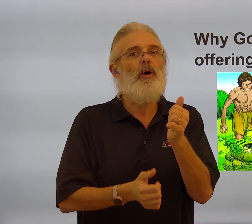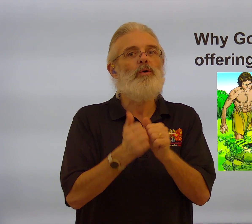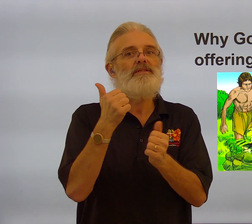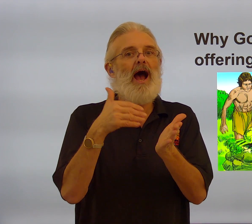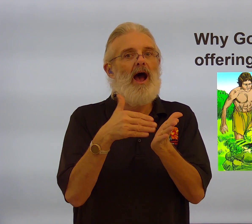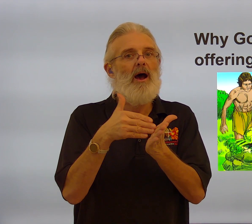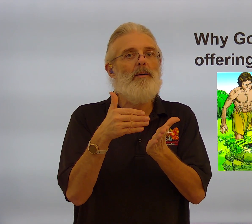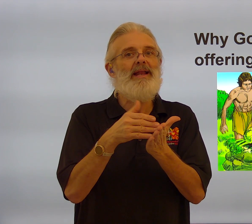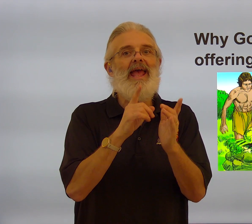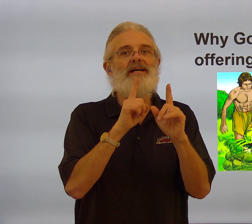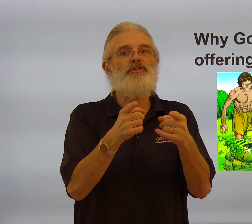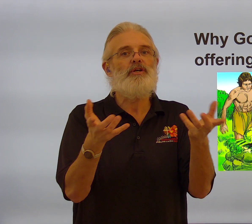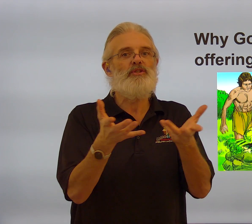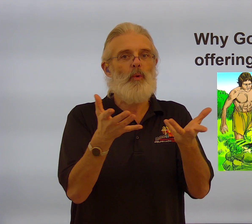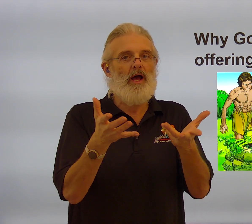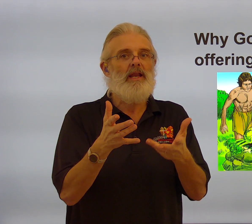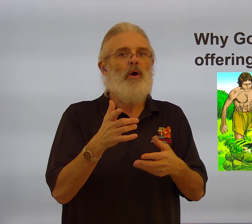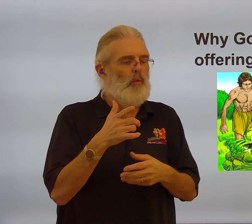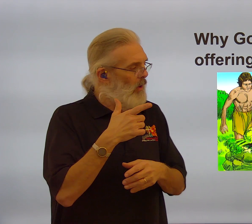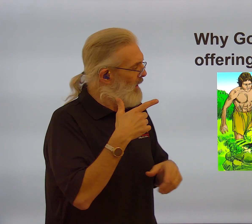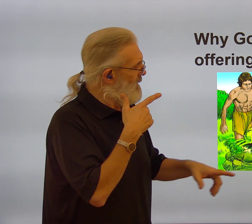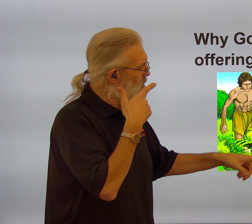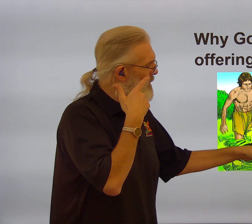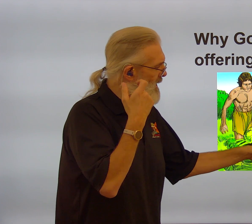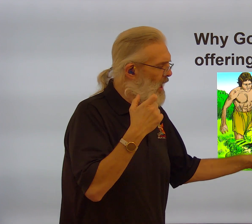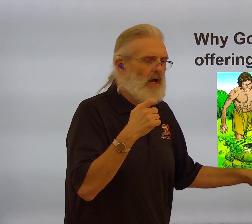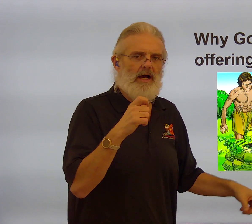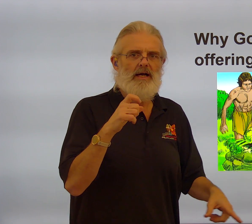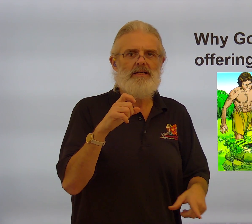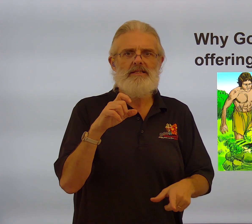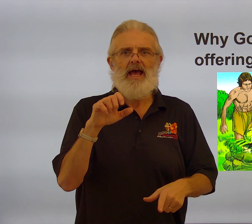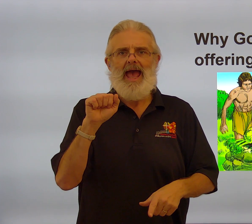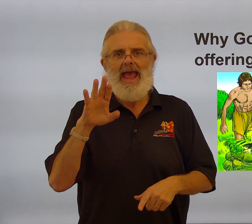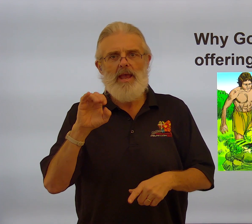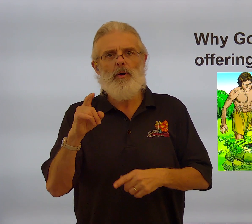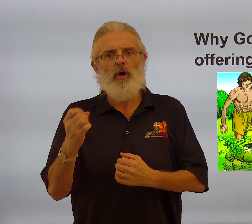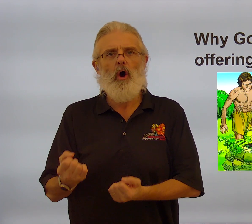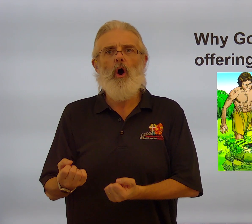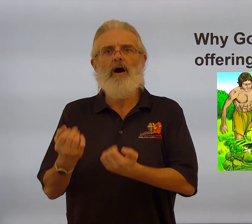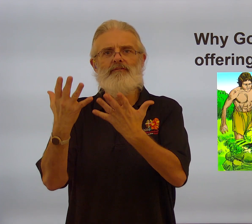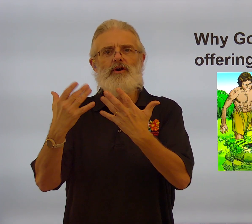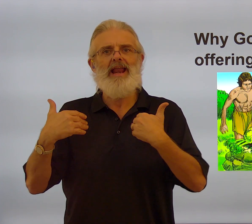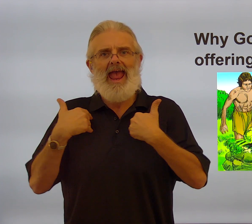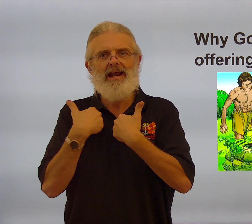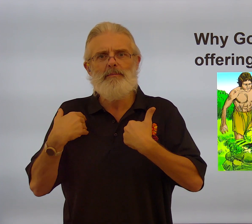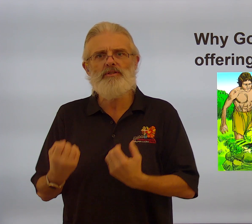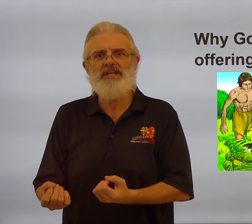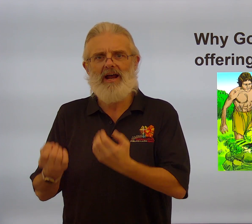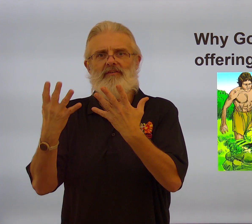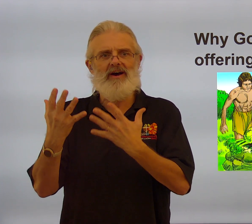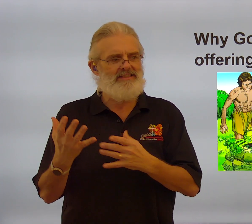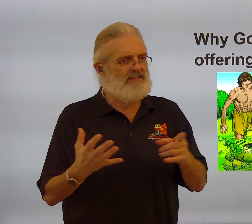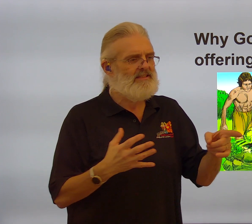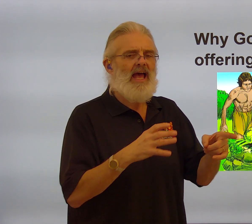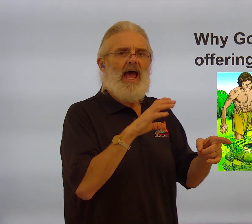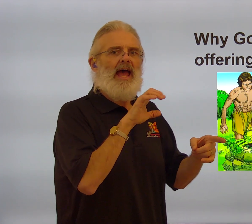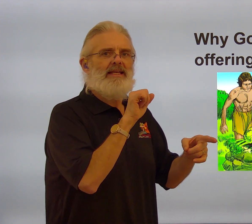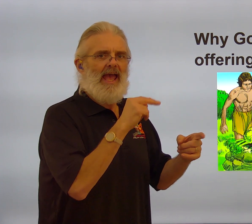most common answer is what? Well, it's because Abel offered animal sacrifices and